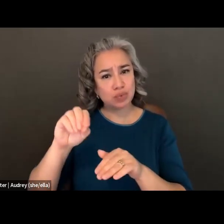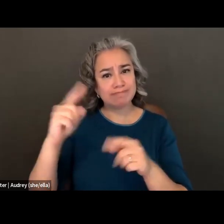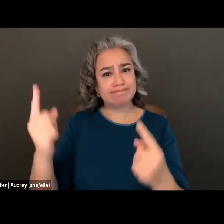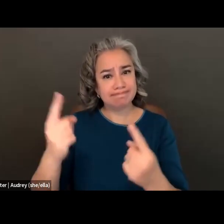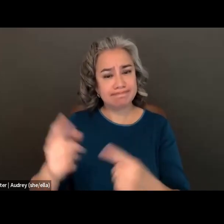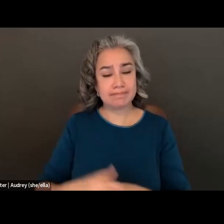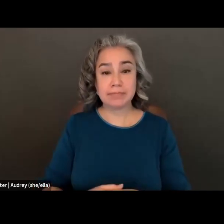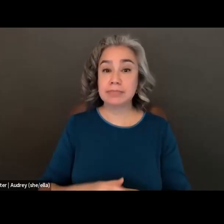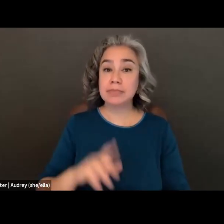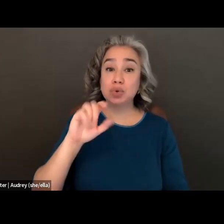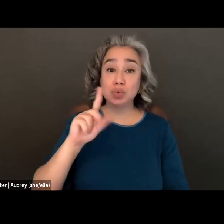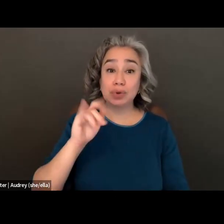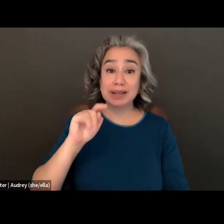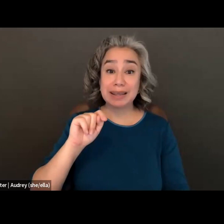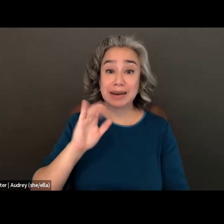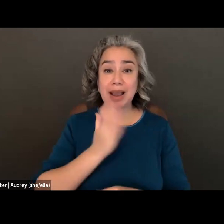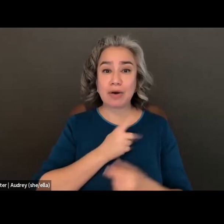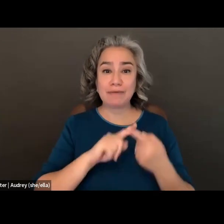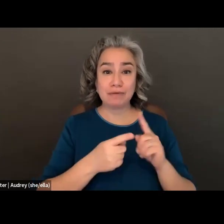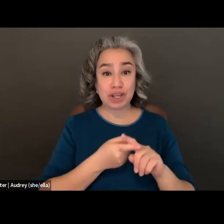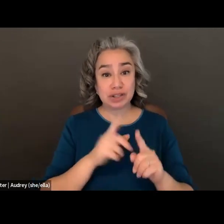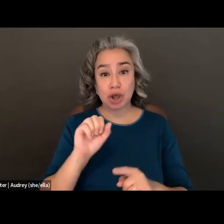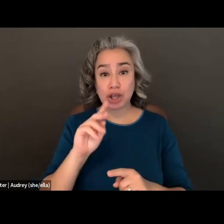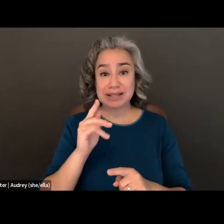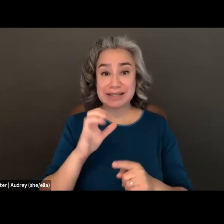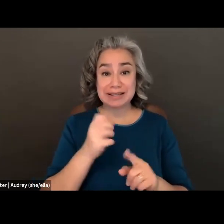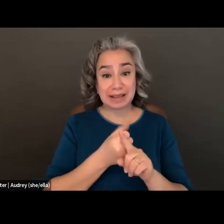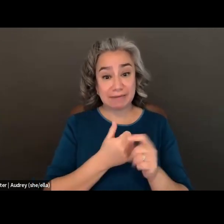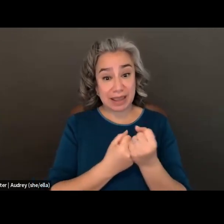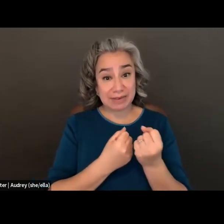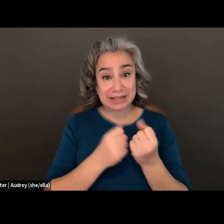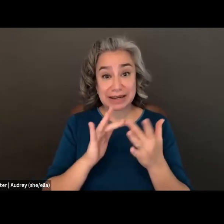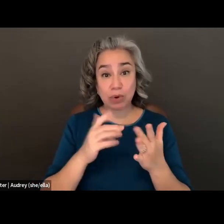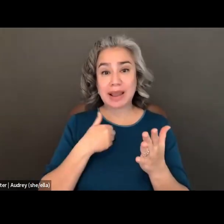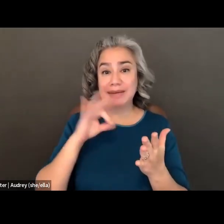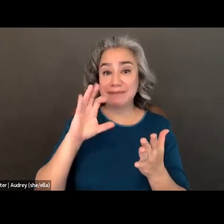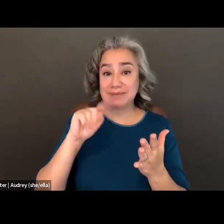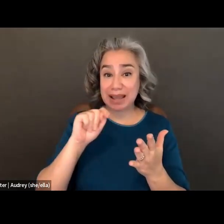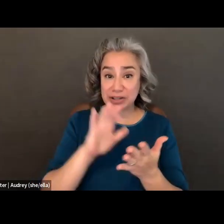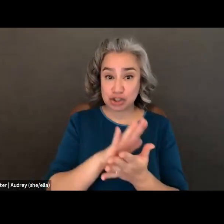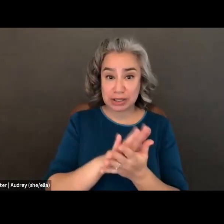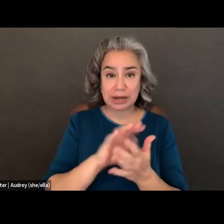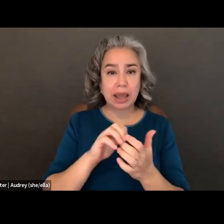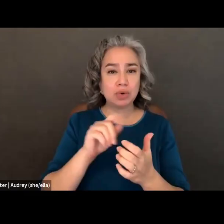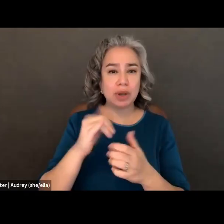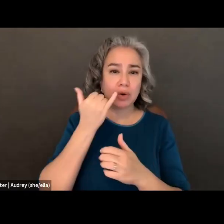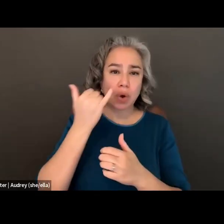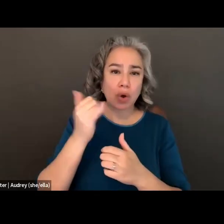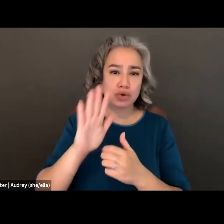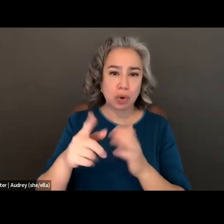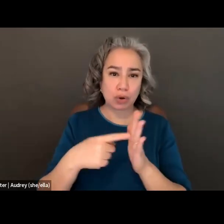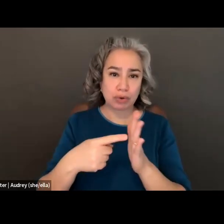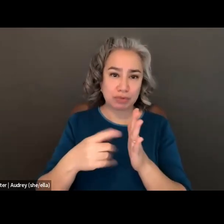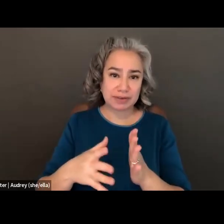toolkit mentions, our friends at the Autistic Self-Advocacy Network created a fact sheet that explains how you can call your representatives.